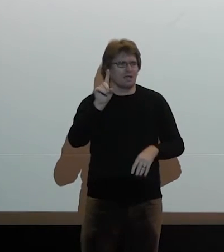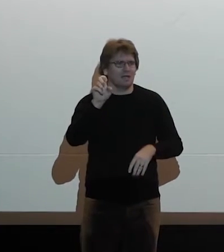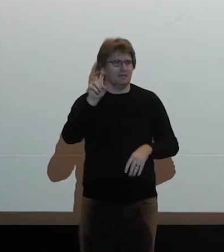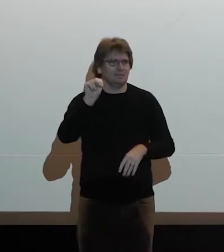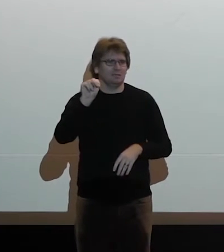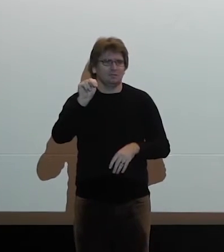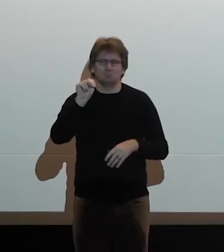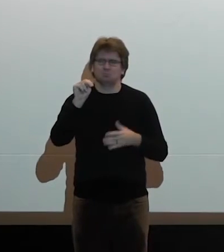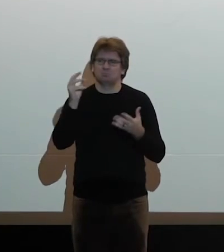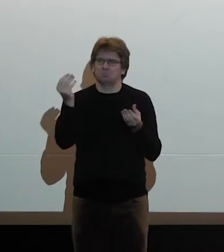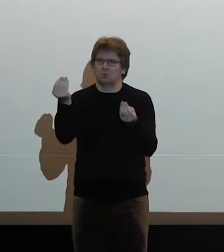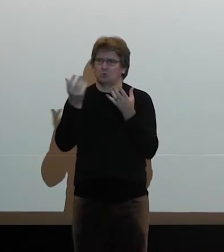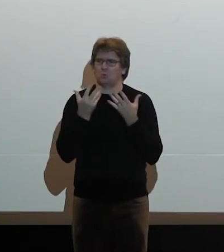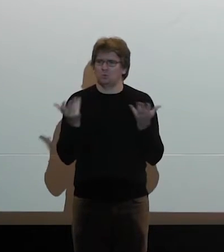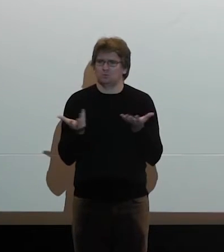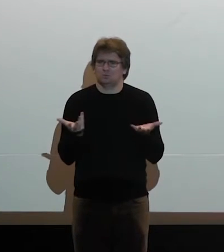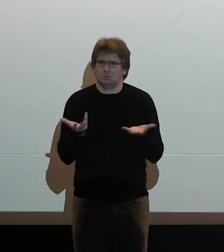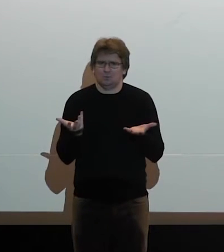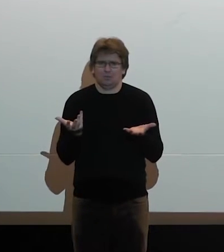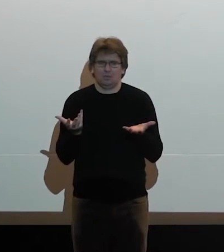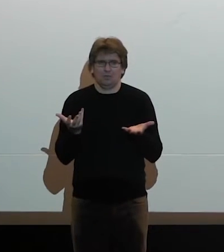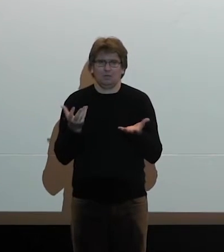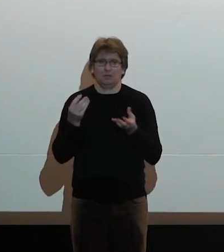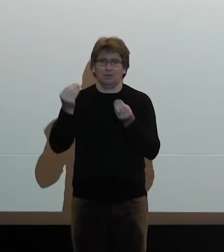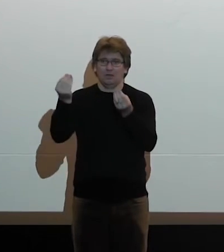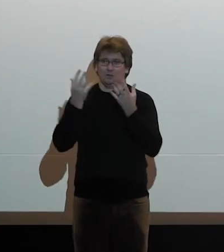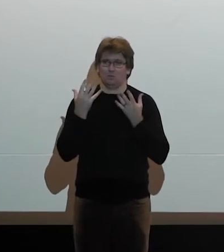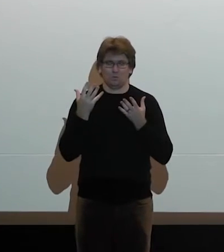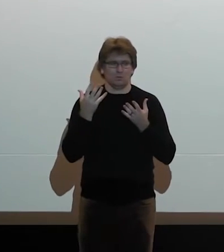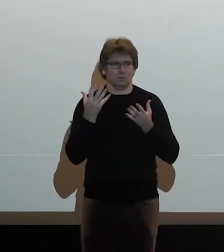University was a philosophy class taught by Dr. Hayden.